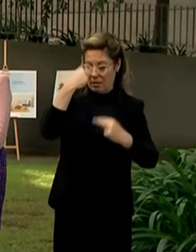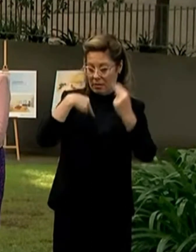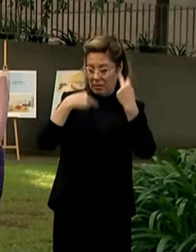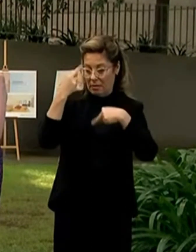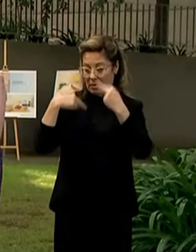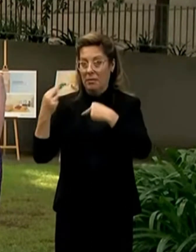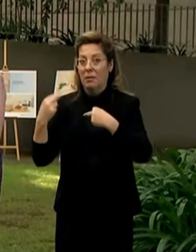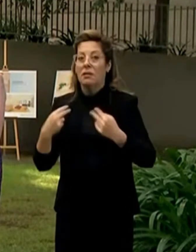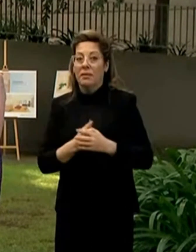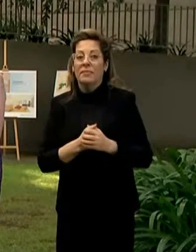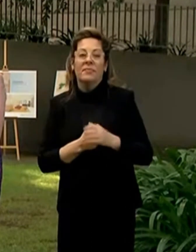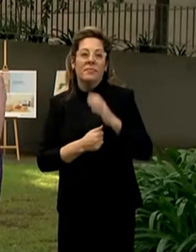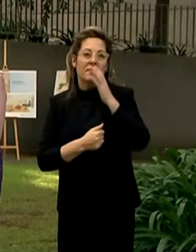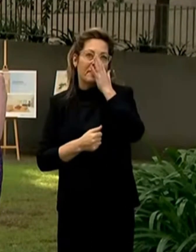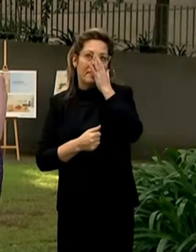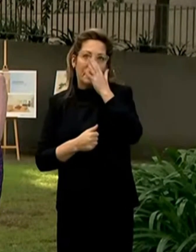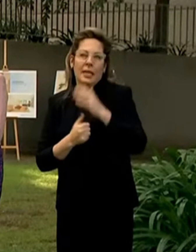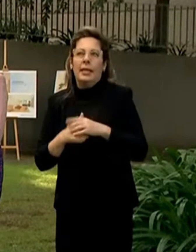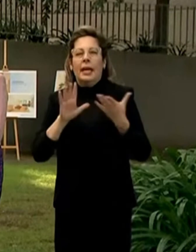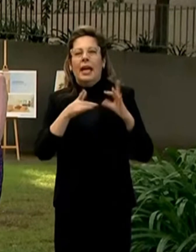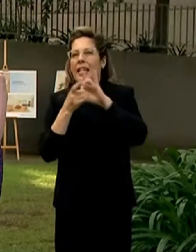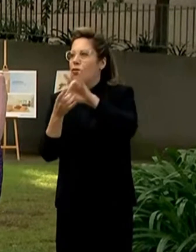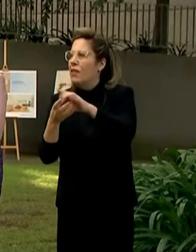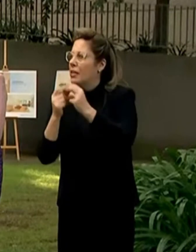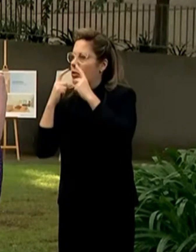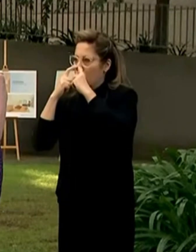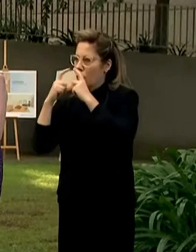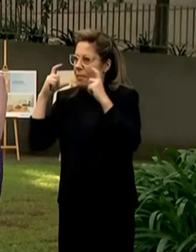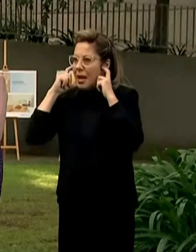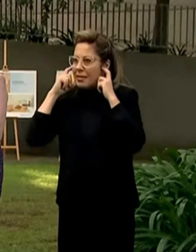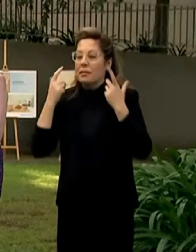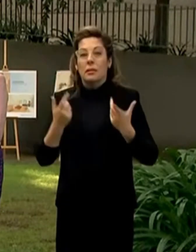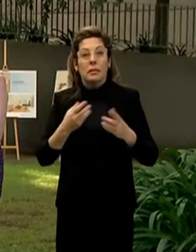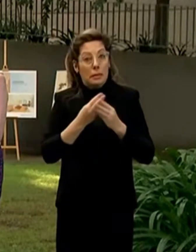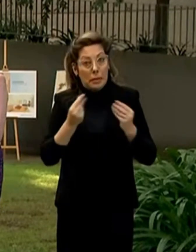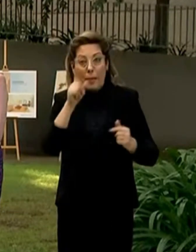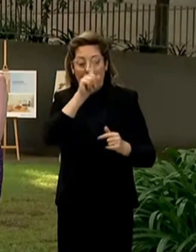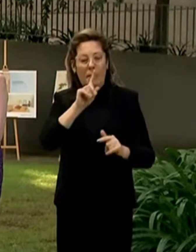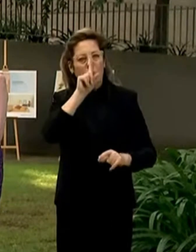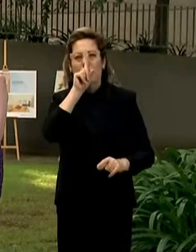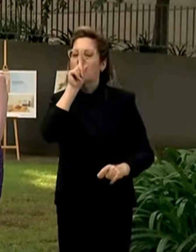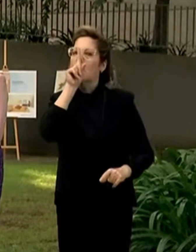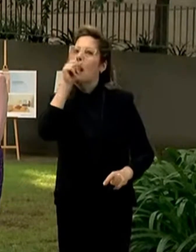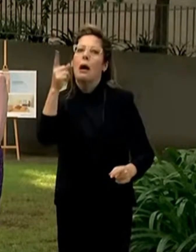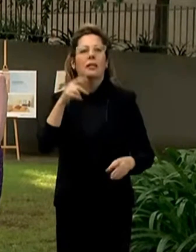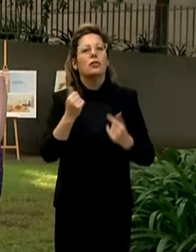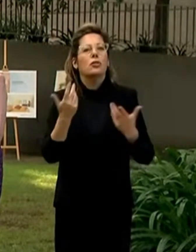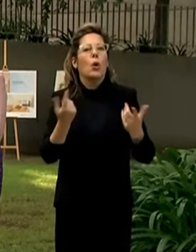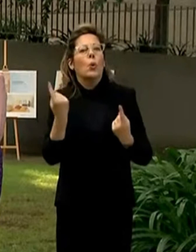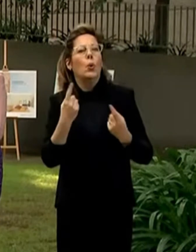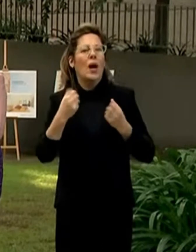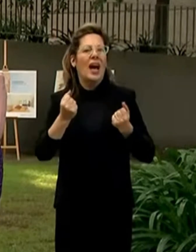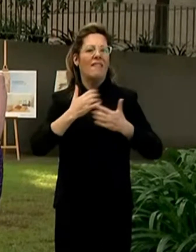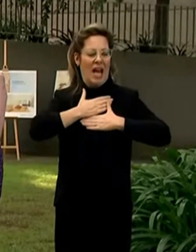I would also just like to say that in relation to masks, it's important to understand that some people cannot tolerate a mask. So if you've got